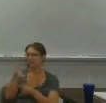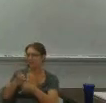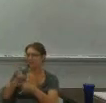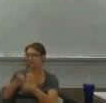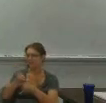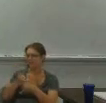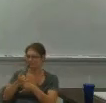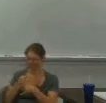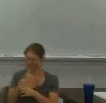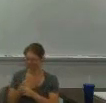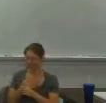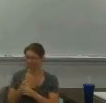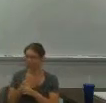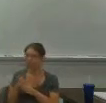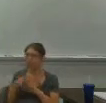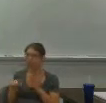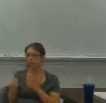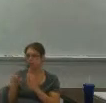addition to ethanol?